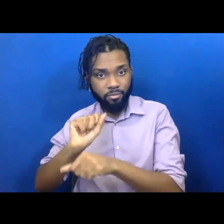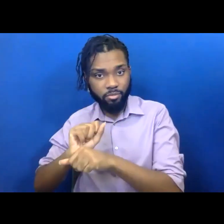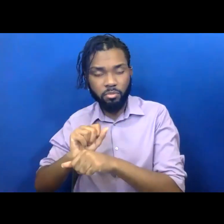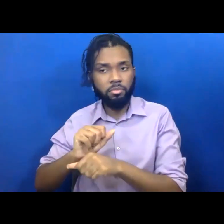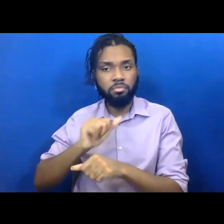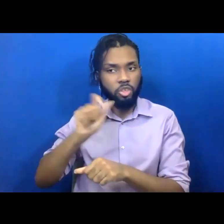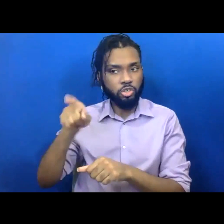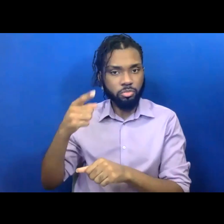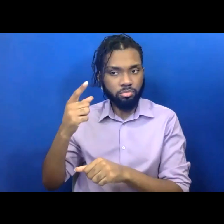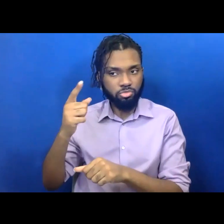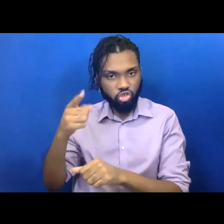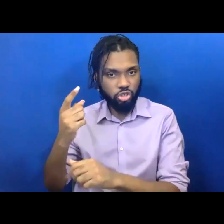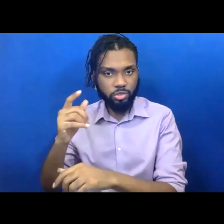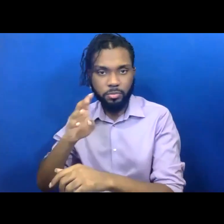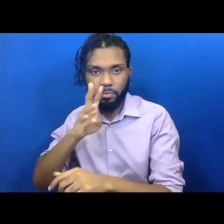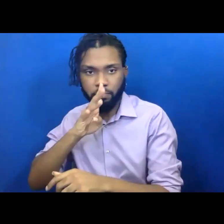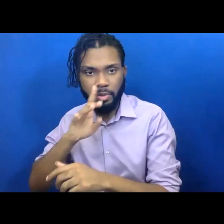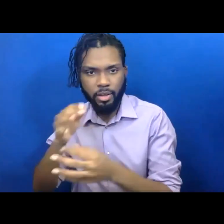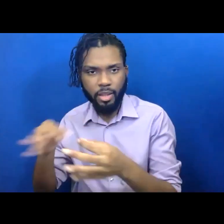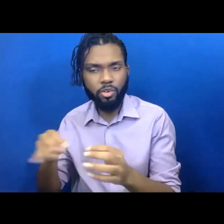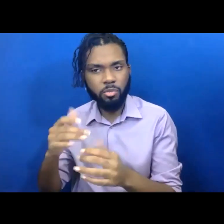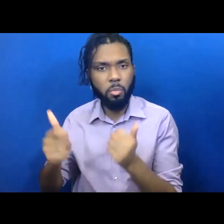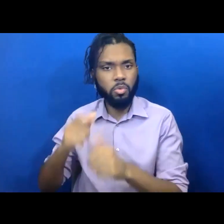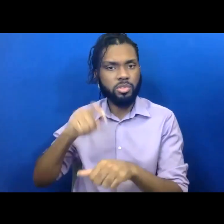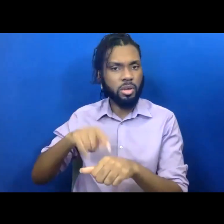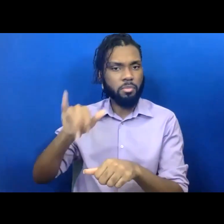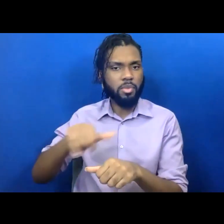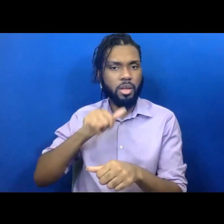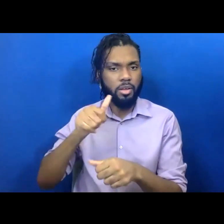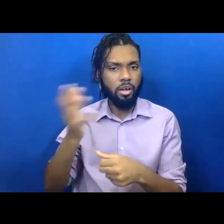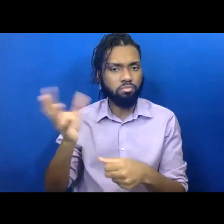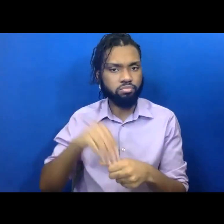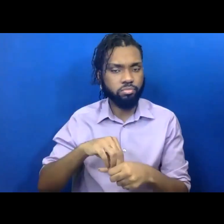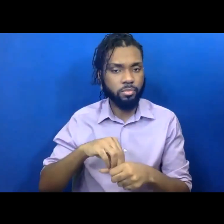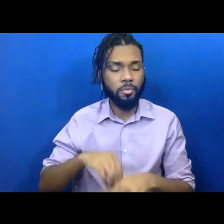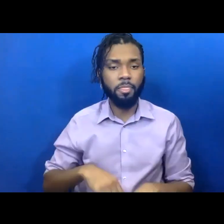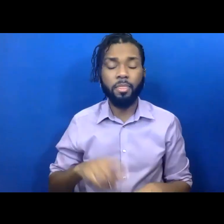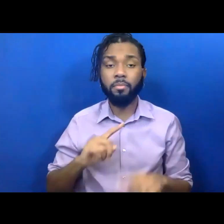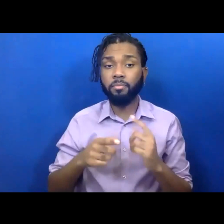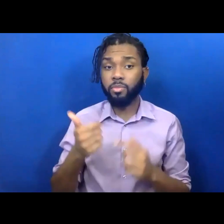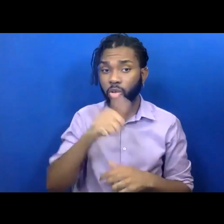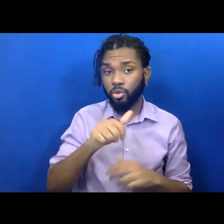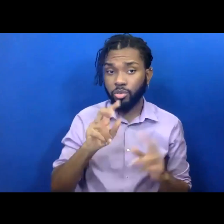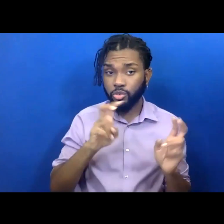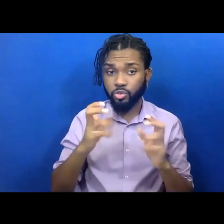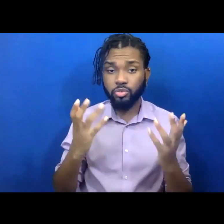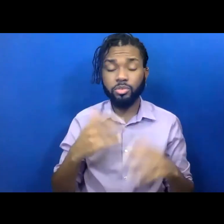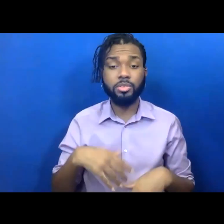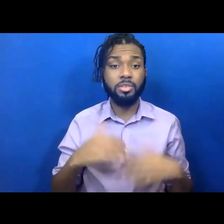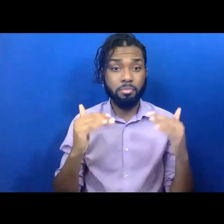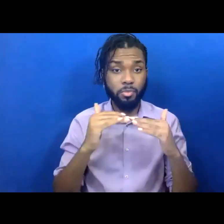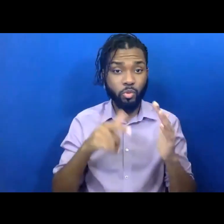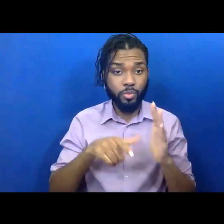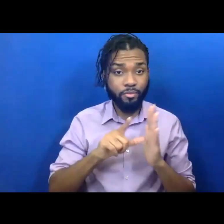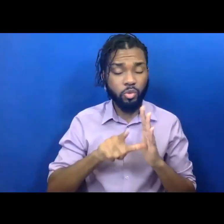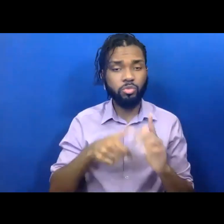of a language, all of that gets left out almost entirely. Another issue, of course, is that peer review is